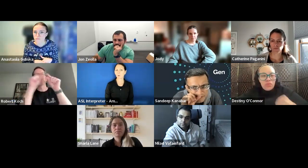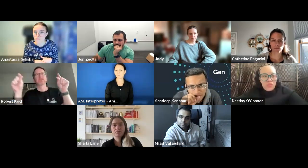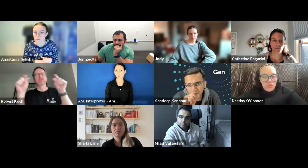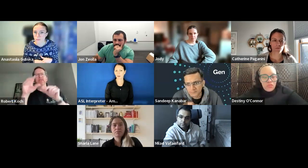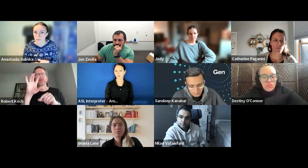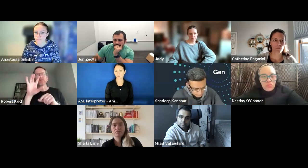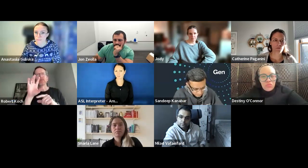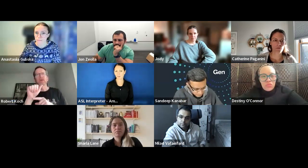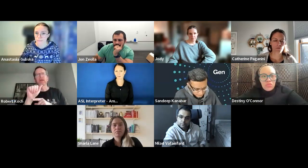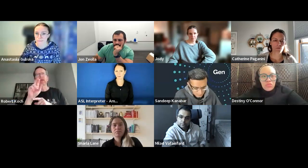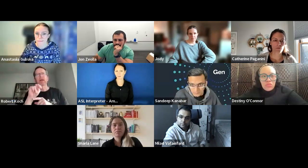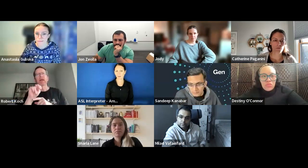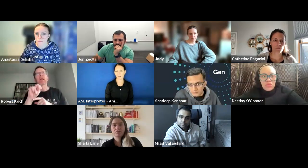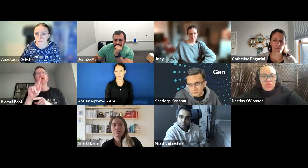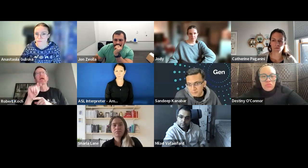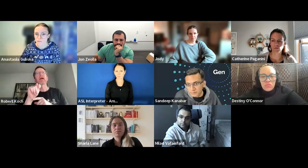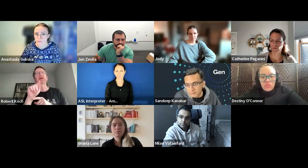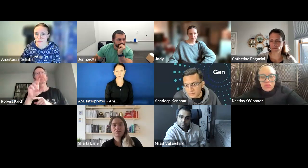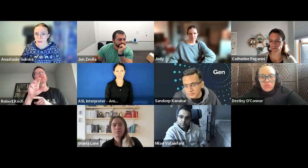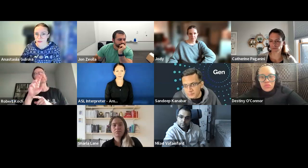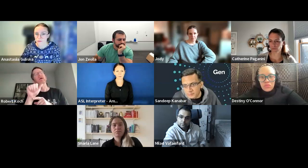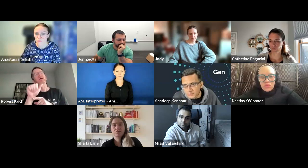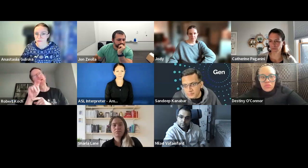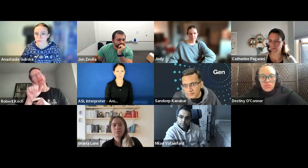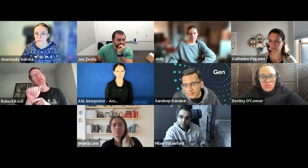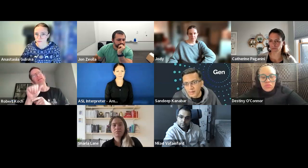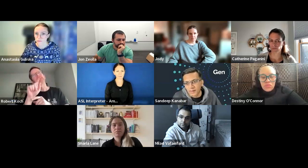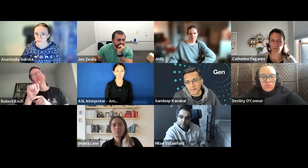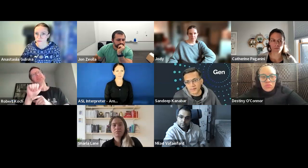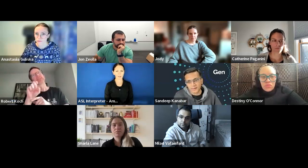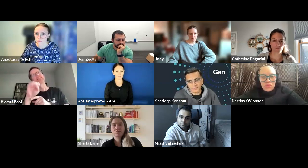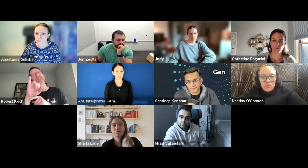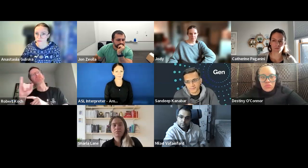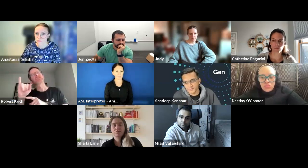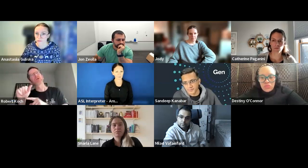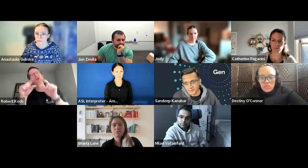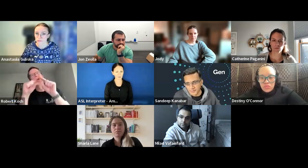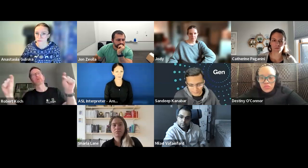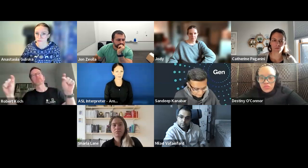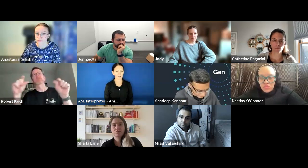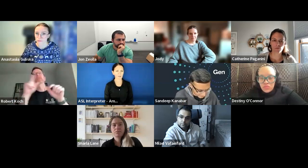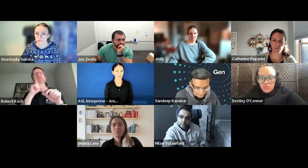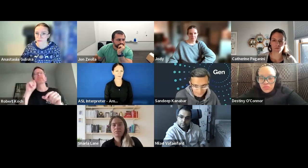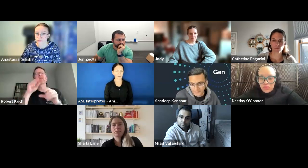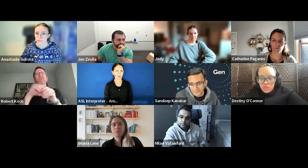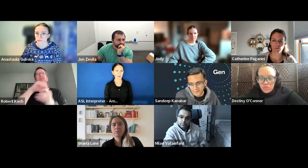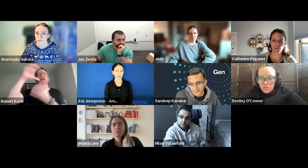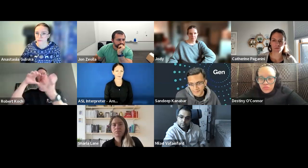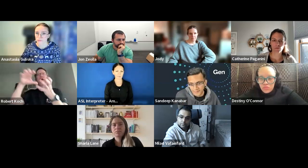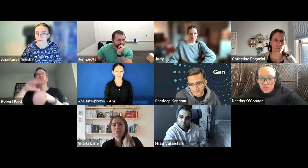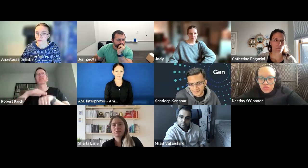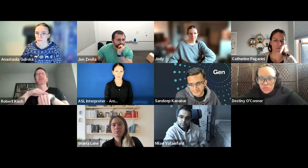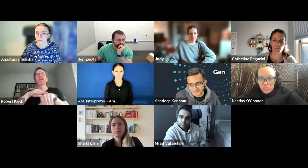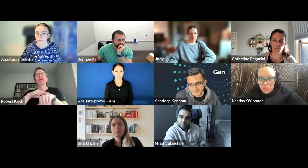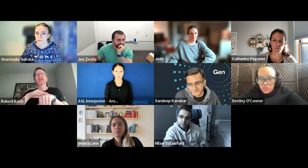Sandeep. We're on agenda, the item that says Anastasia,